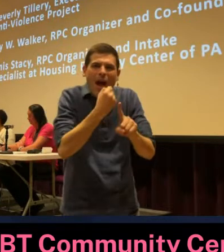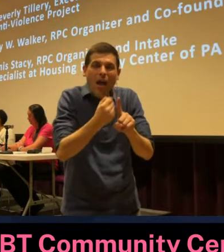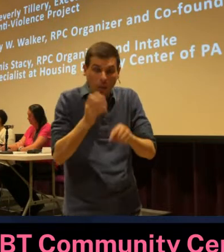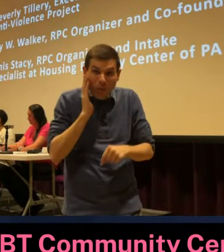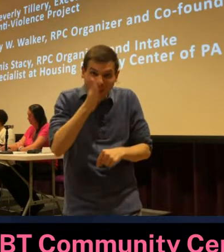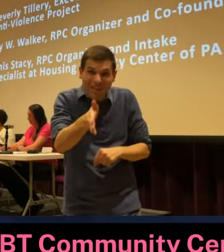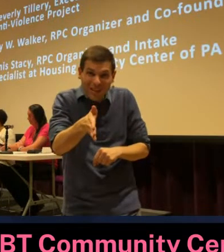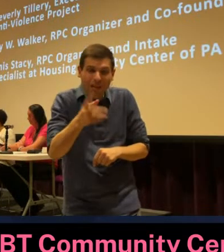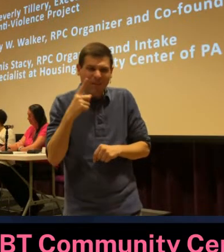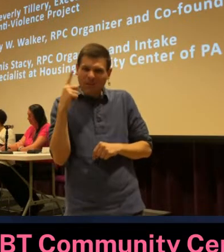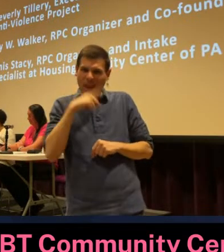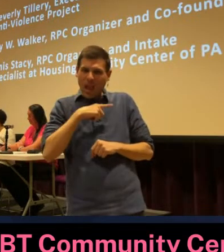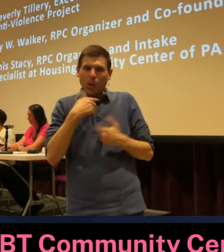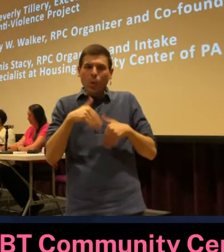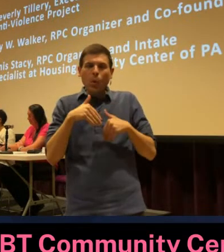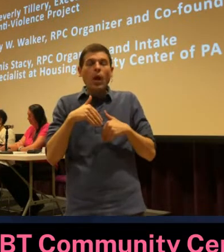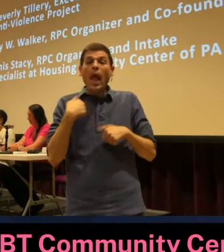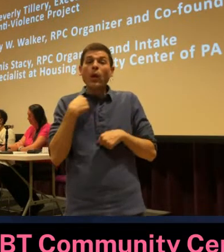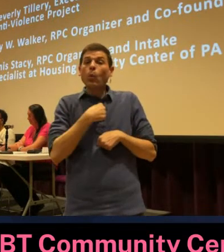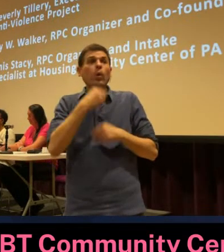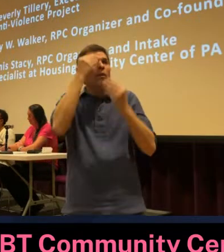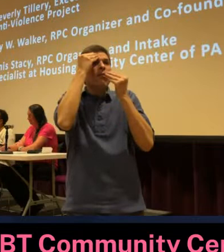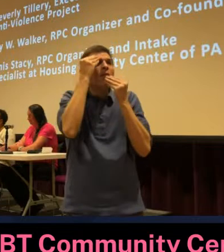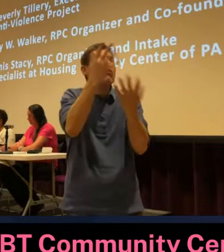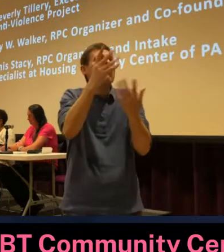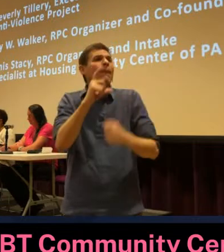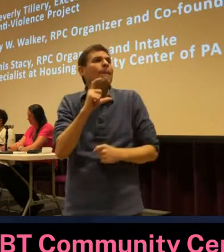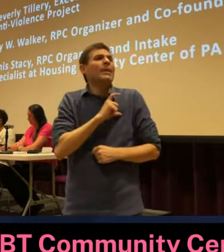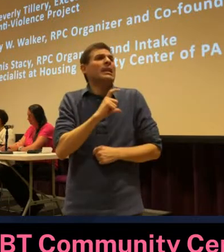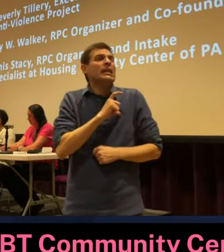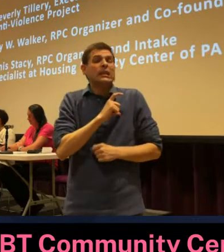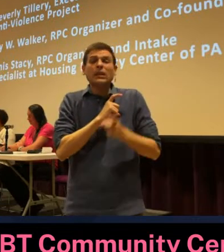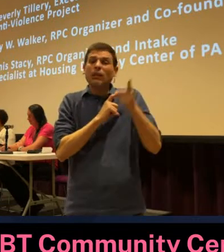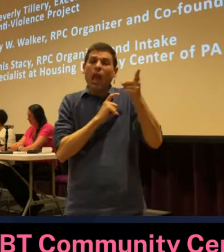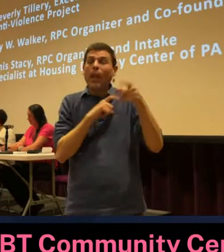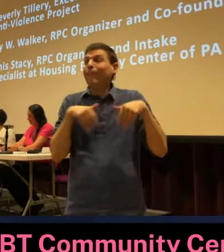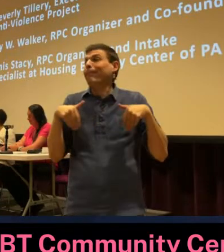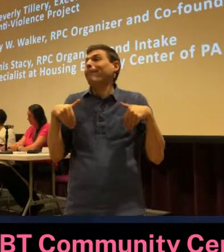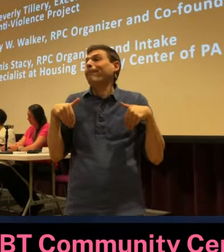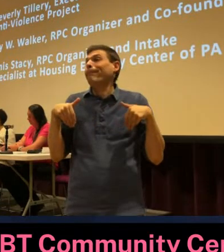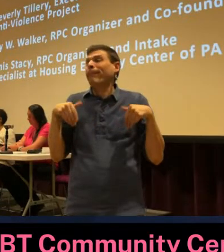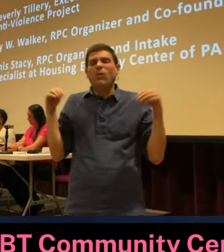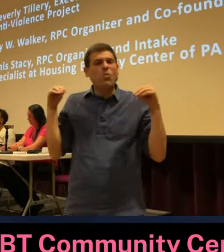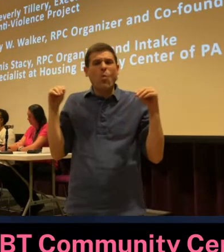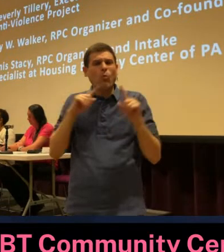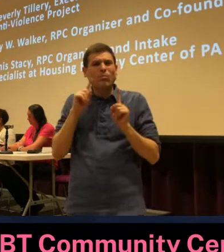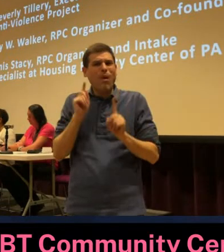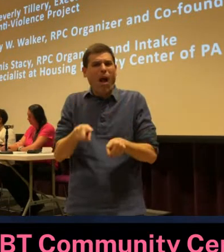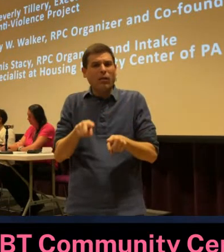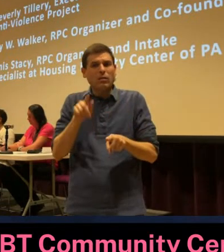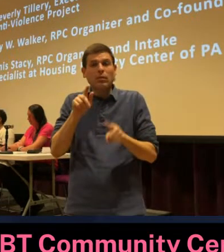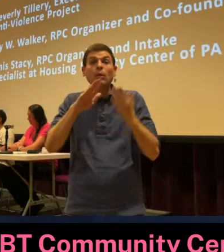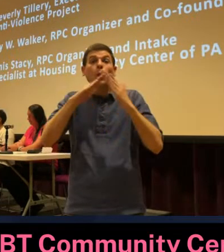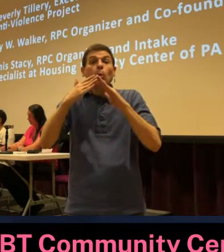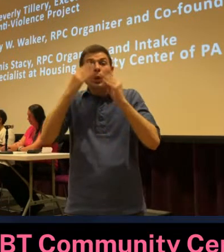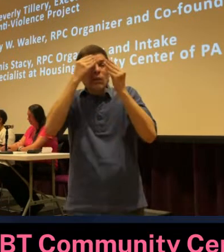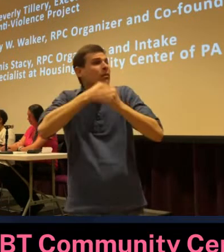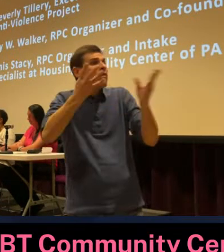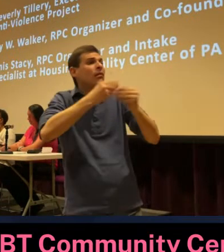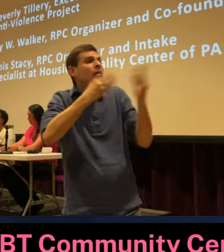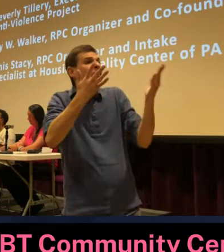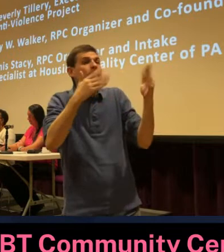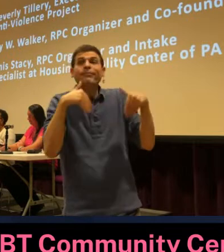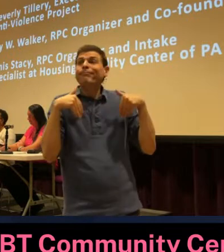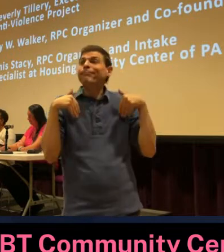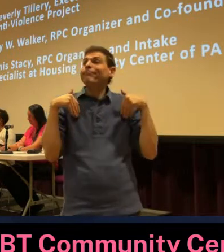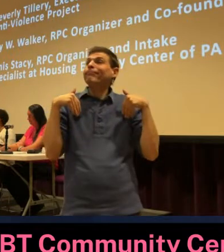a response from law enforcement, from the community at large, right? As folks were saying